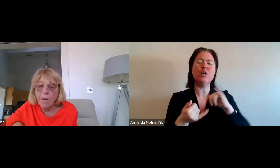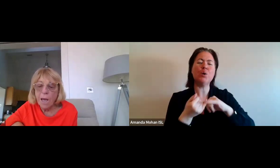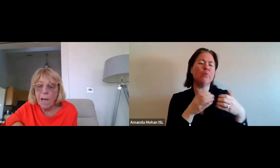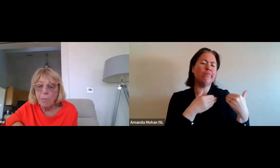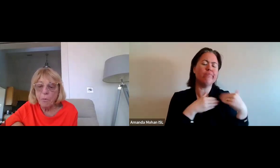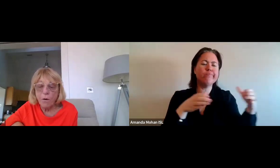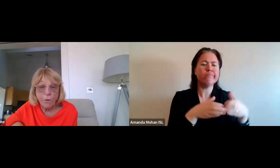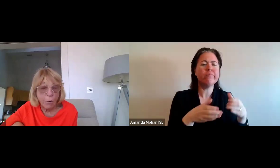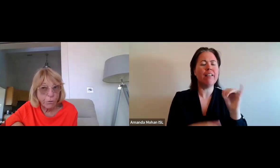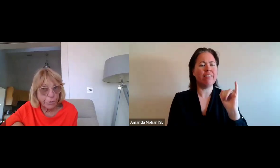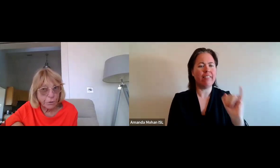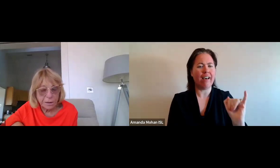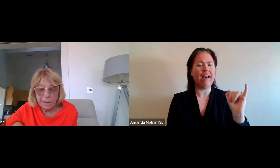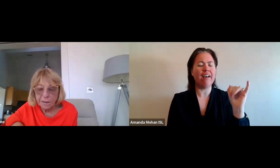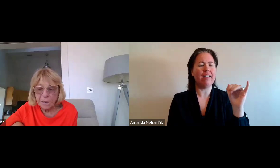mechanism